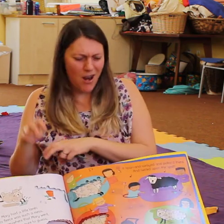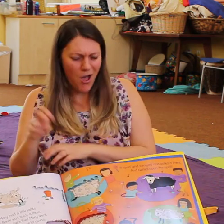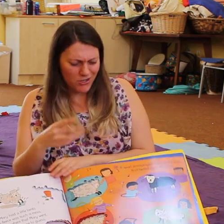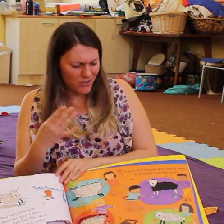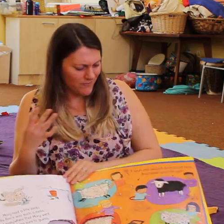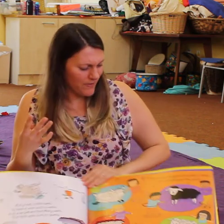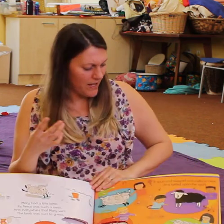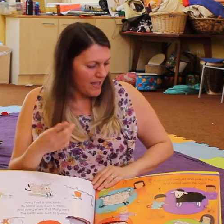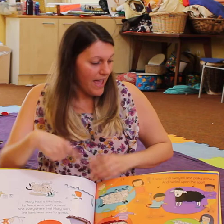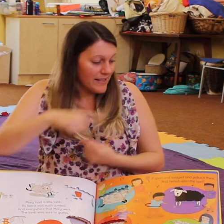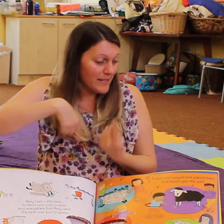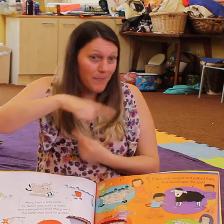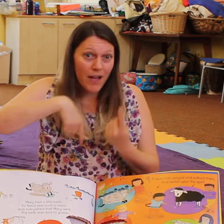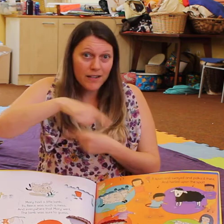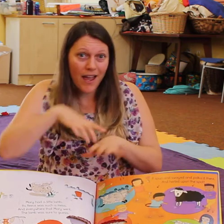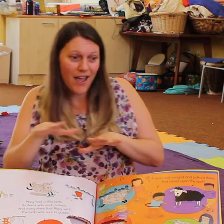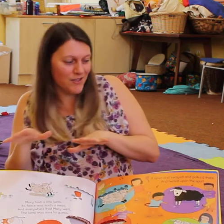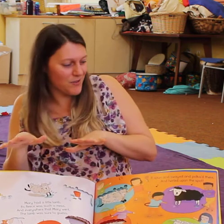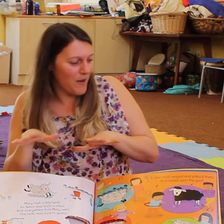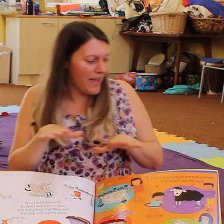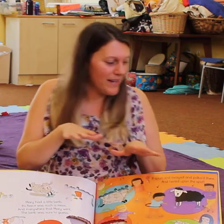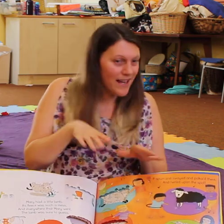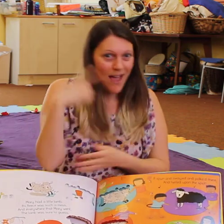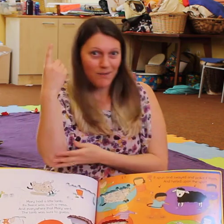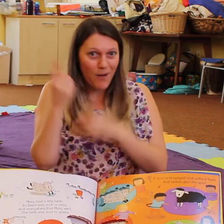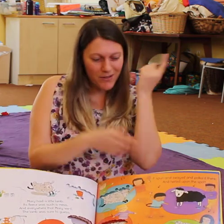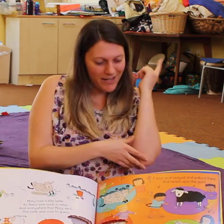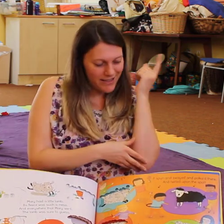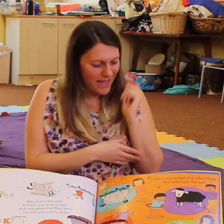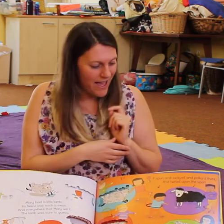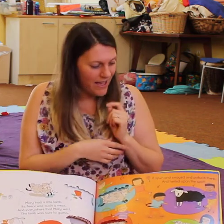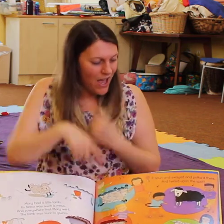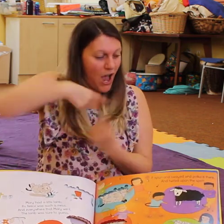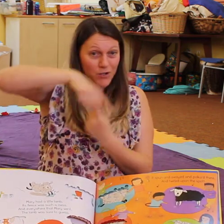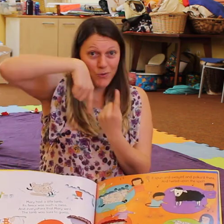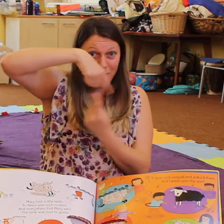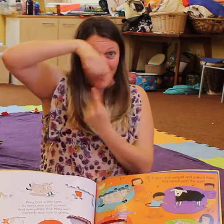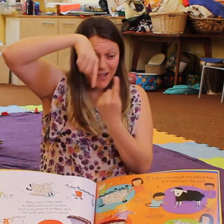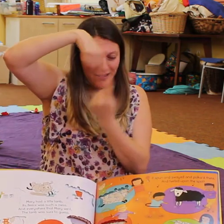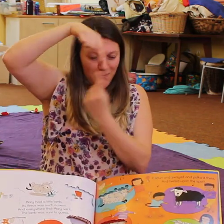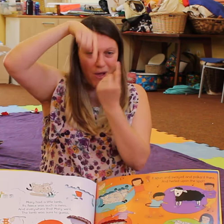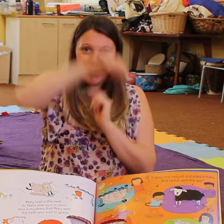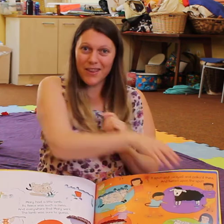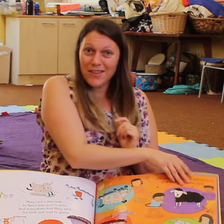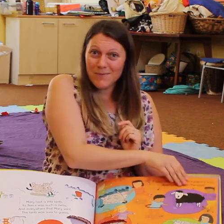lot. It spun and swayed and polka'd there and twirled upon the